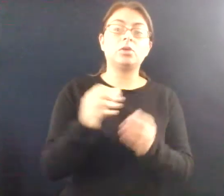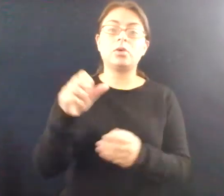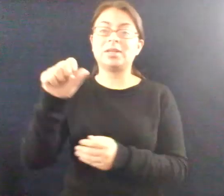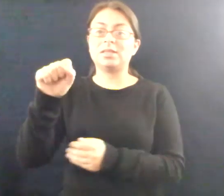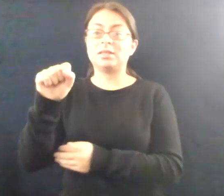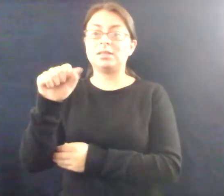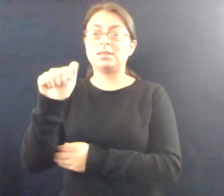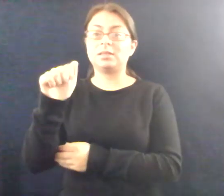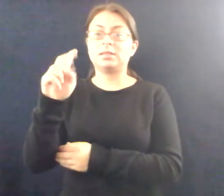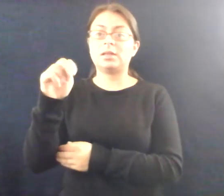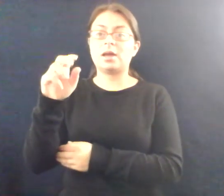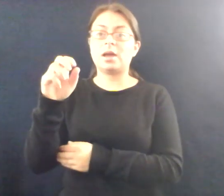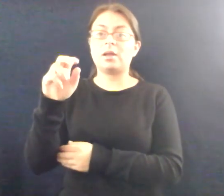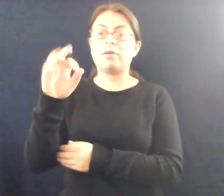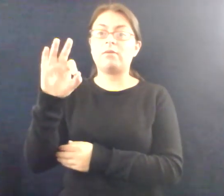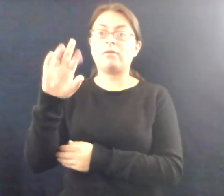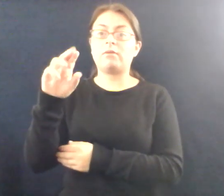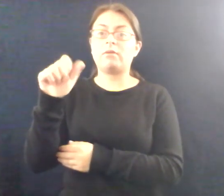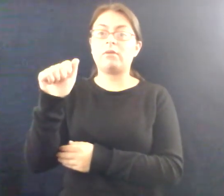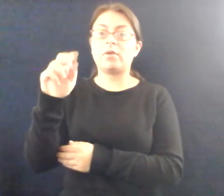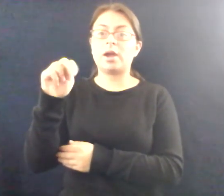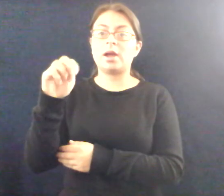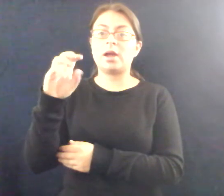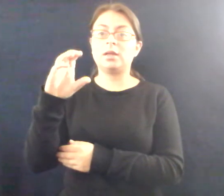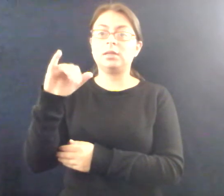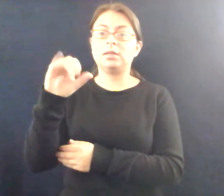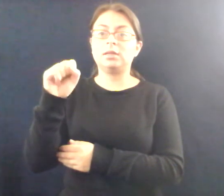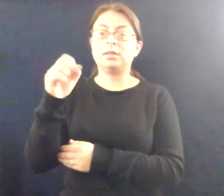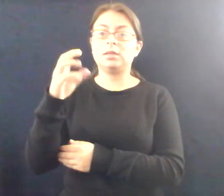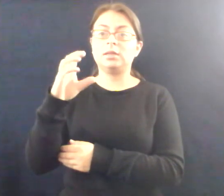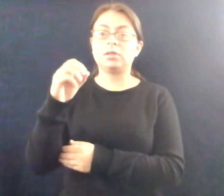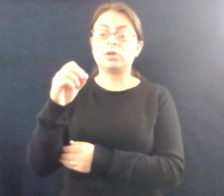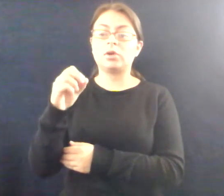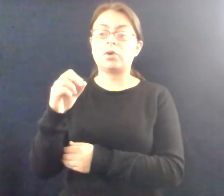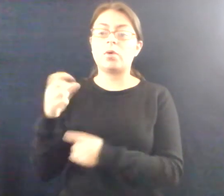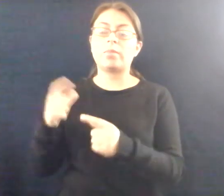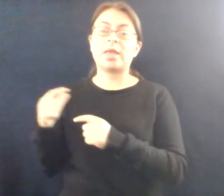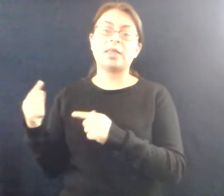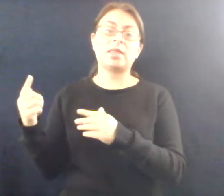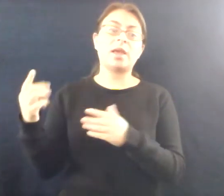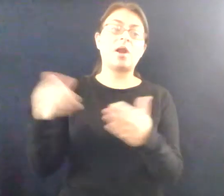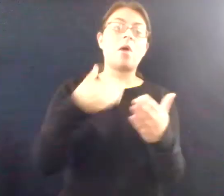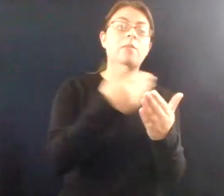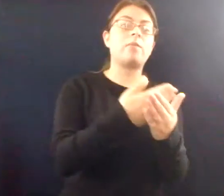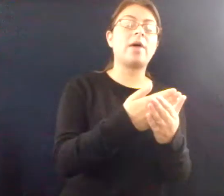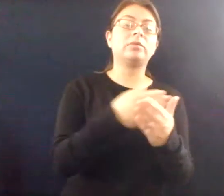made their way to the gold fields. With so many newcomers passing through the tiny port city,